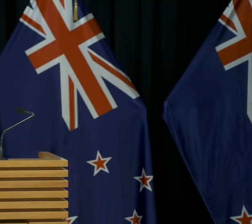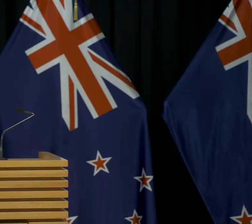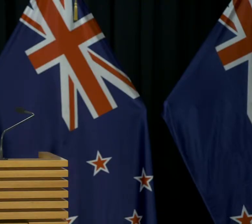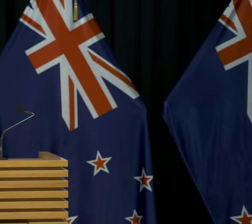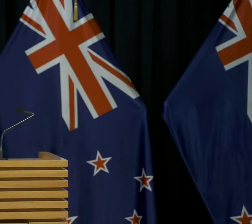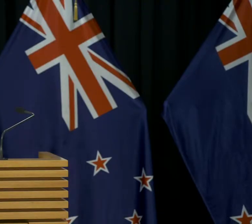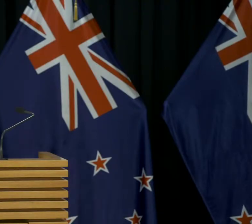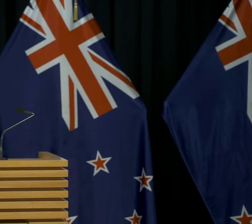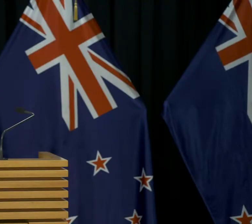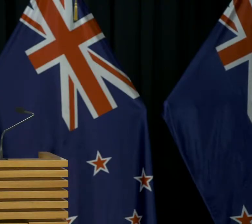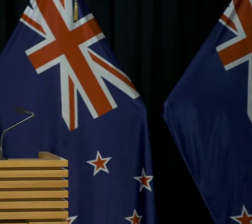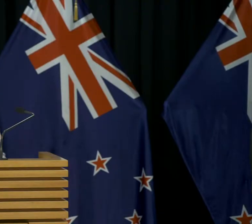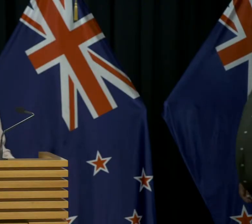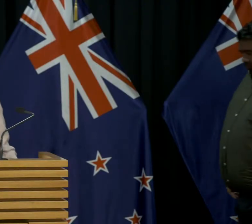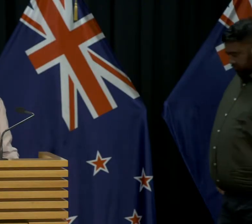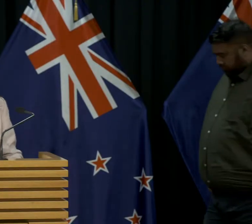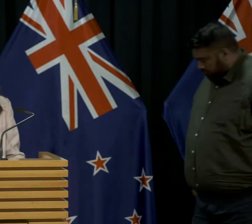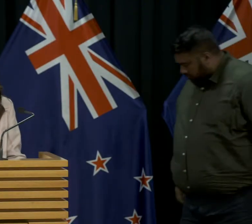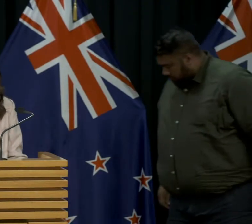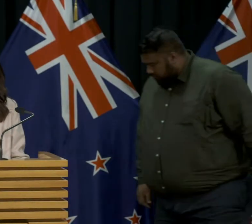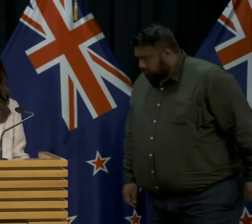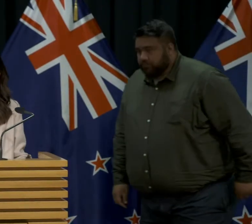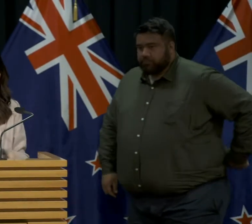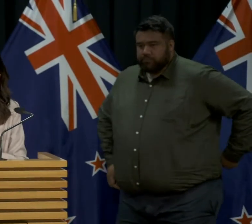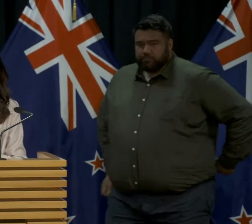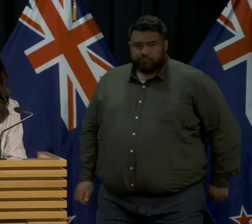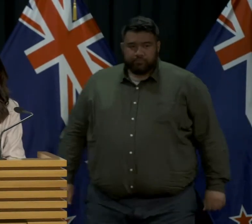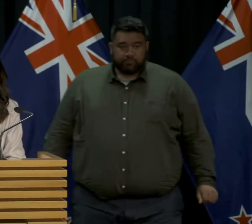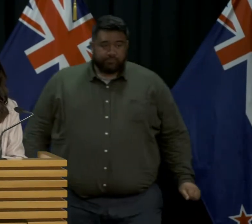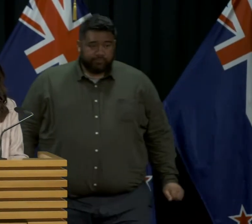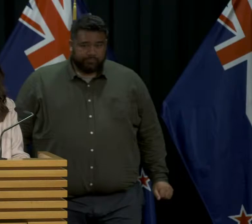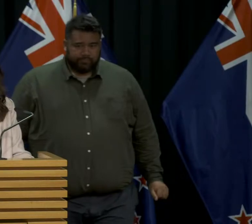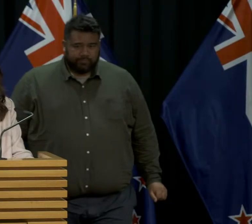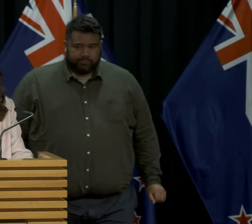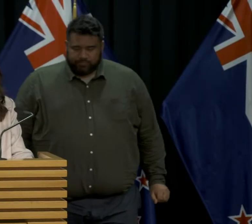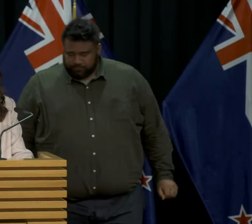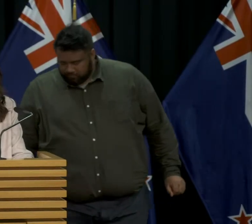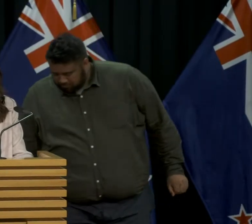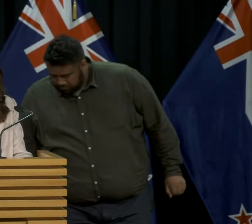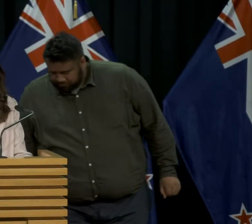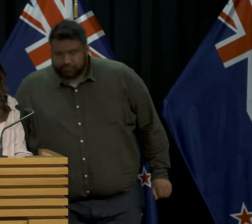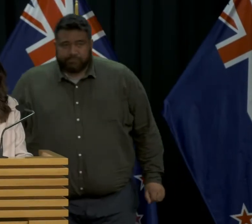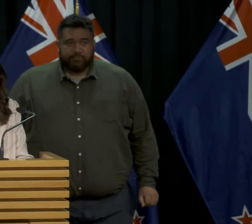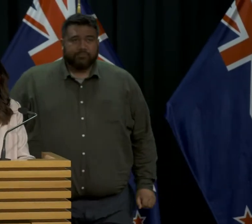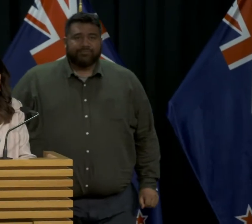family was more than a year ago, and last time I was in Australia.